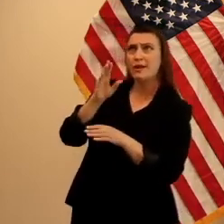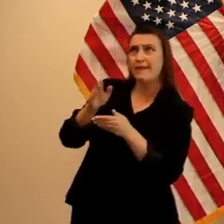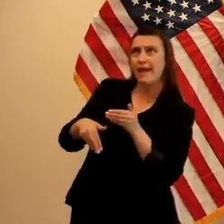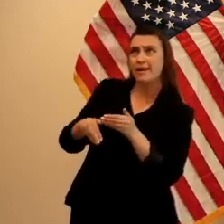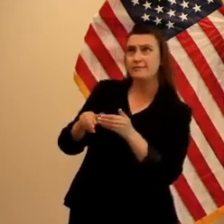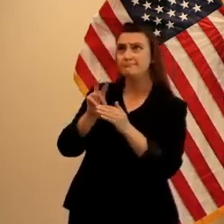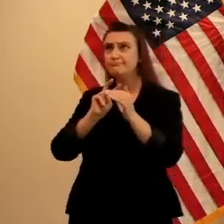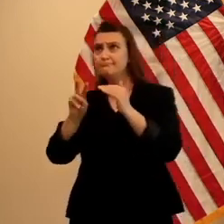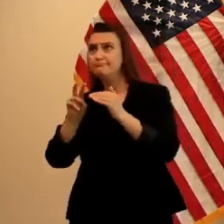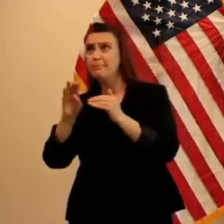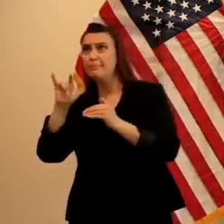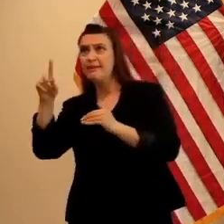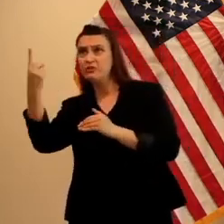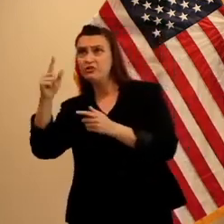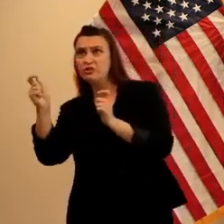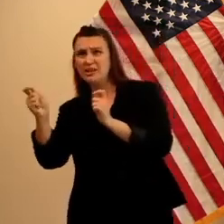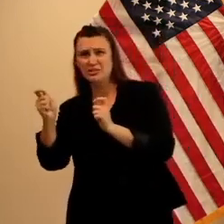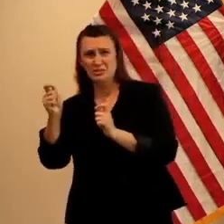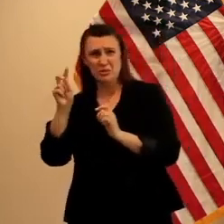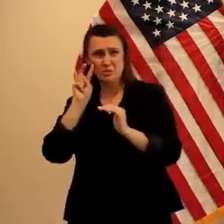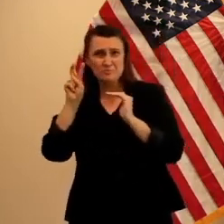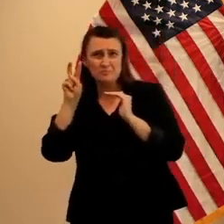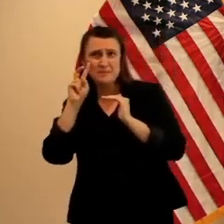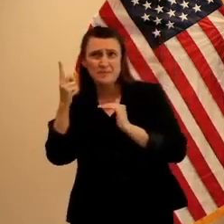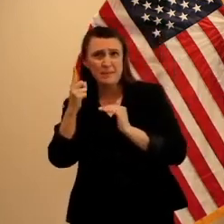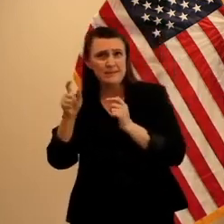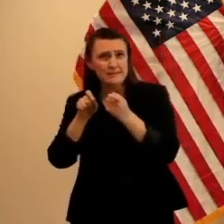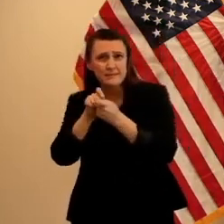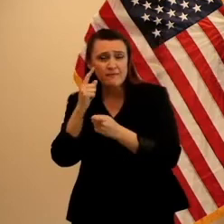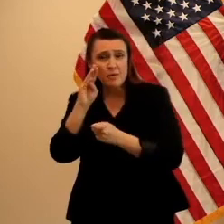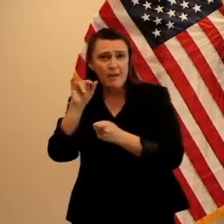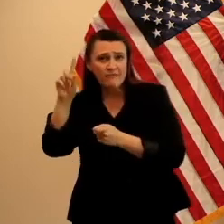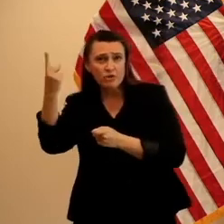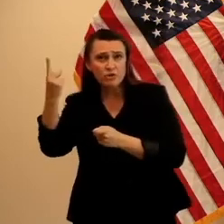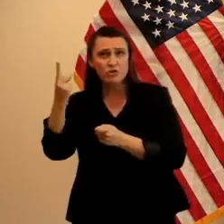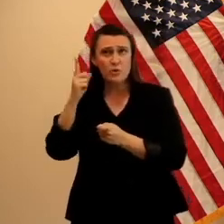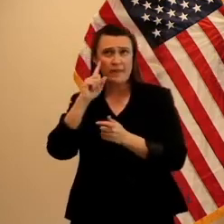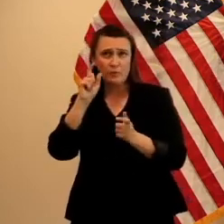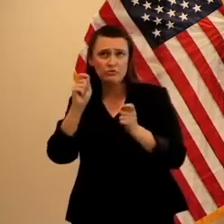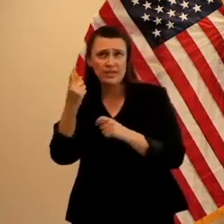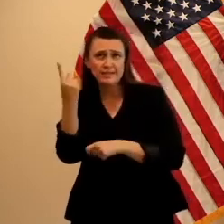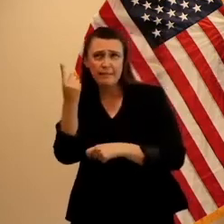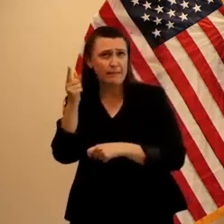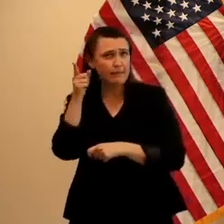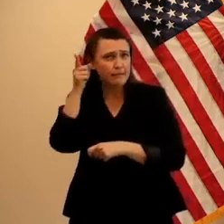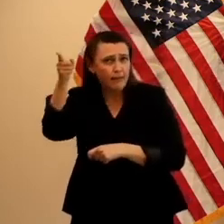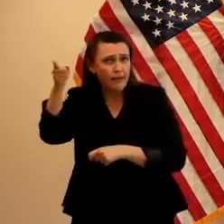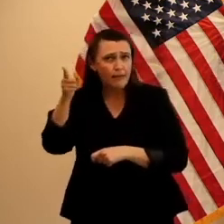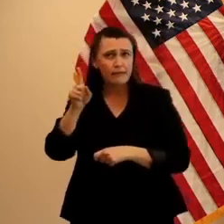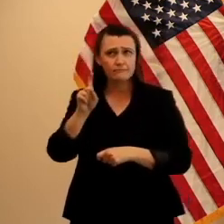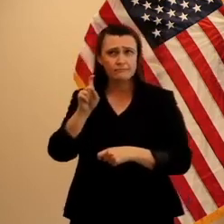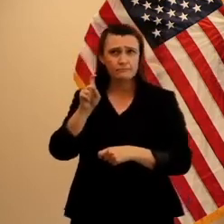significant changes coming on May 1st, or maybe slight changes coming to